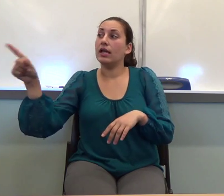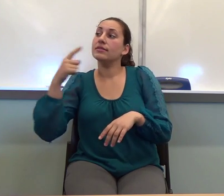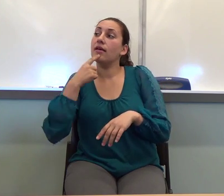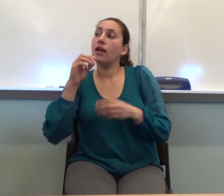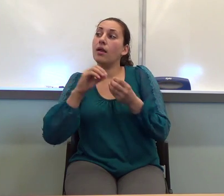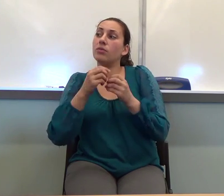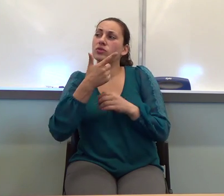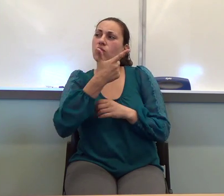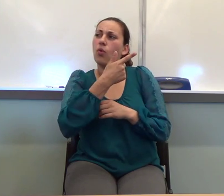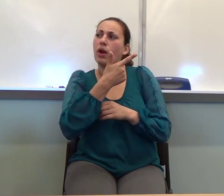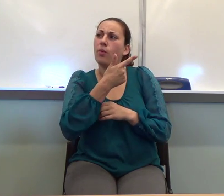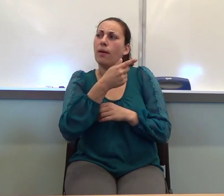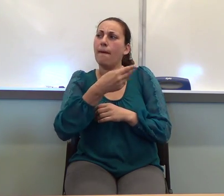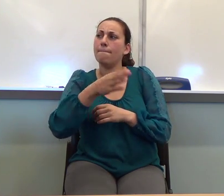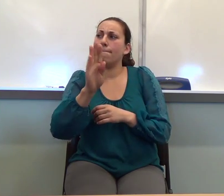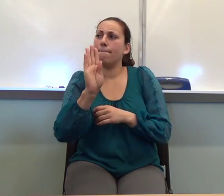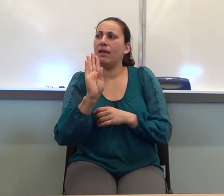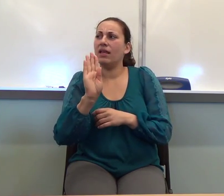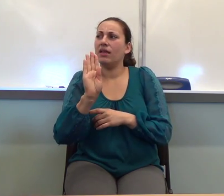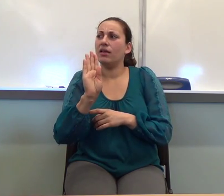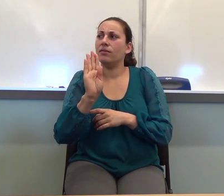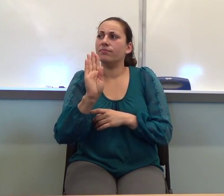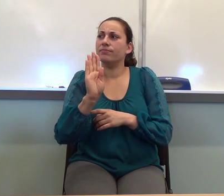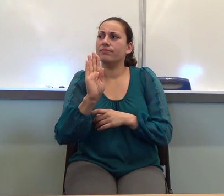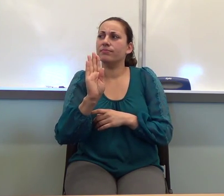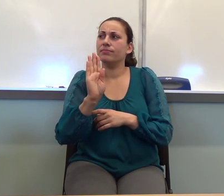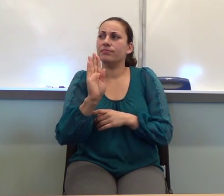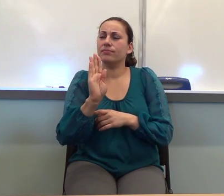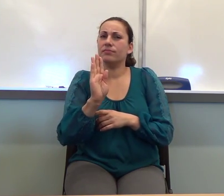21B, I'm not sure why that does not, it's not a unit rate.